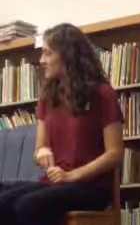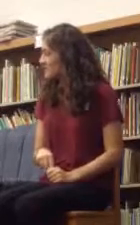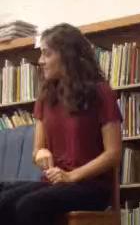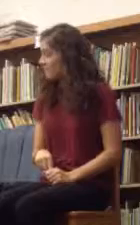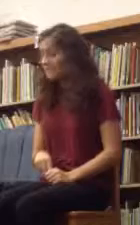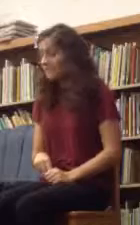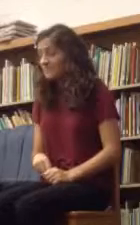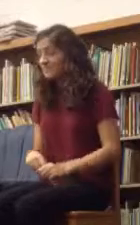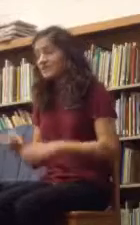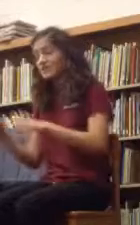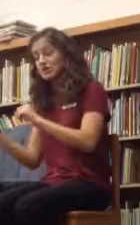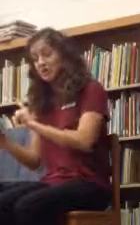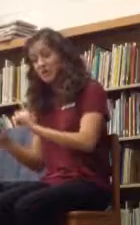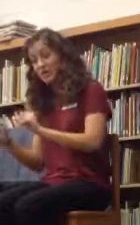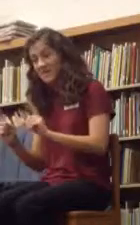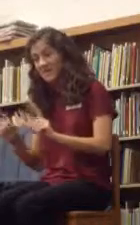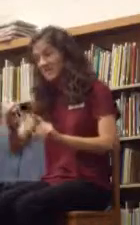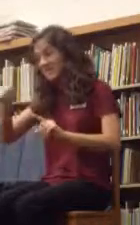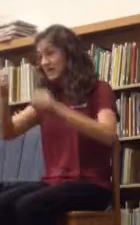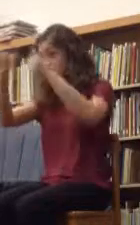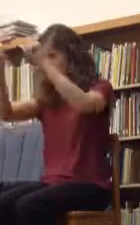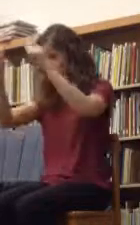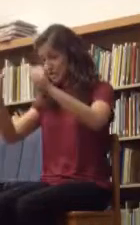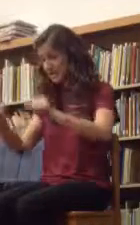He ran past the shapes with no names.